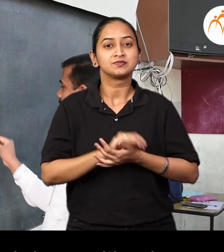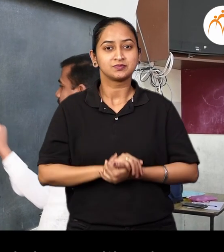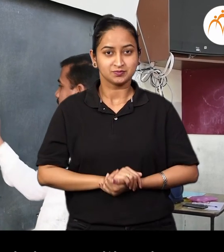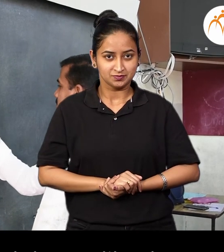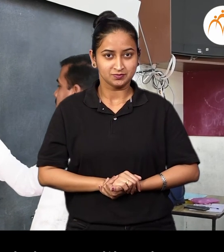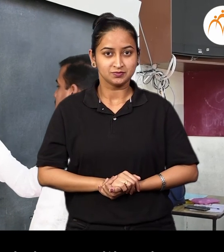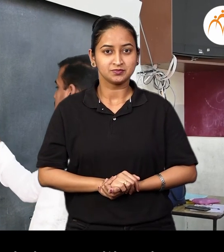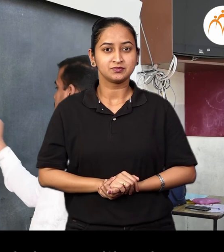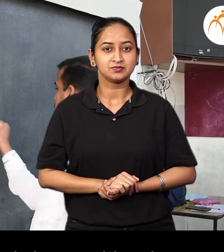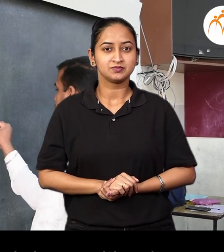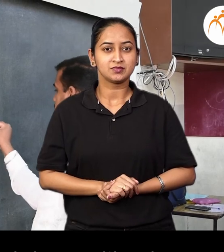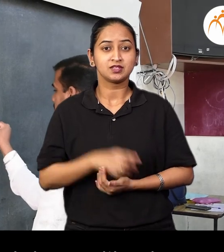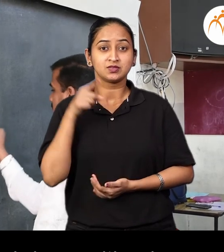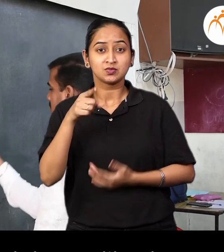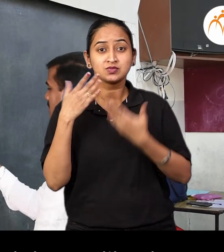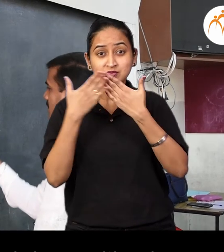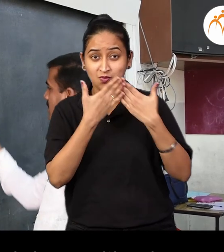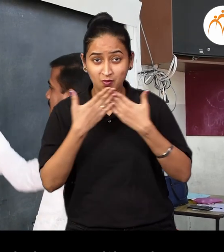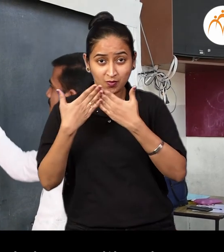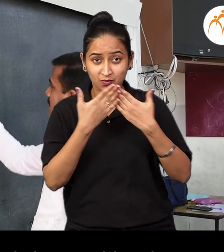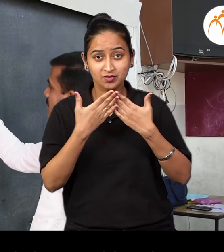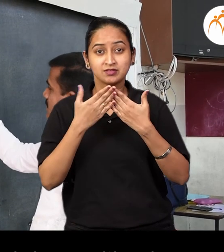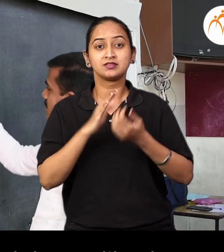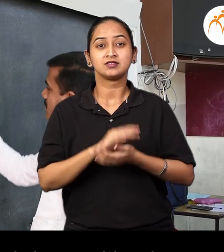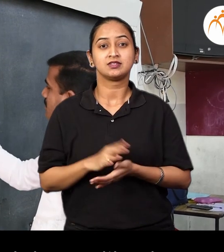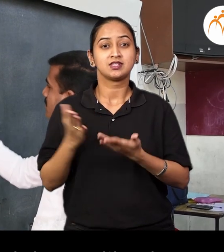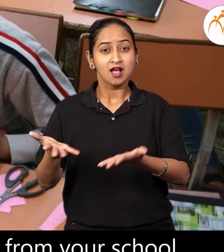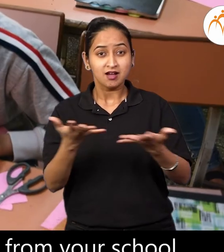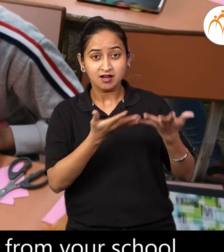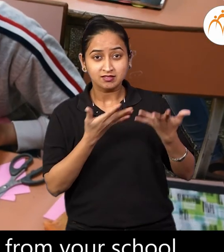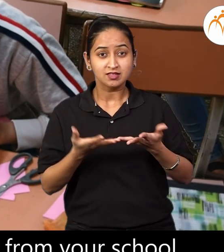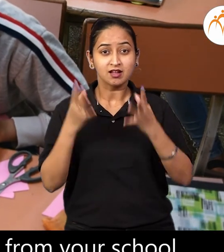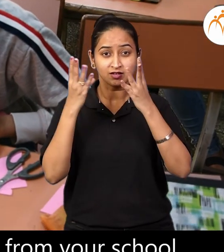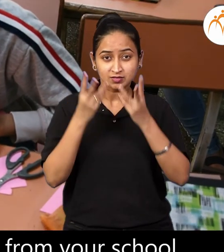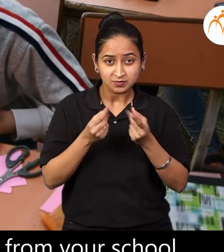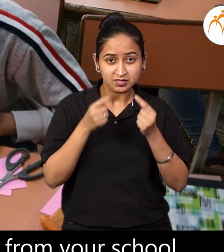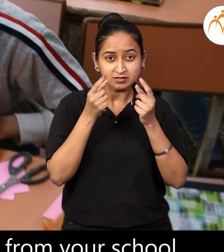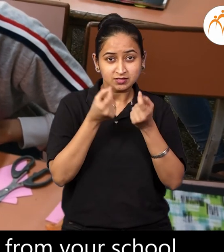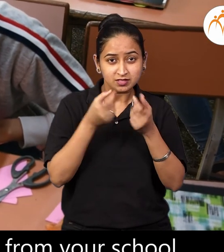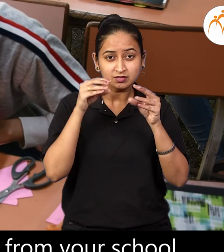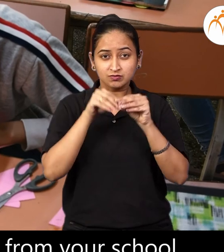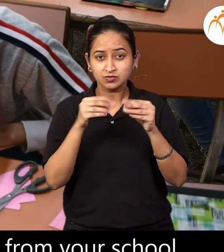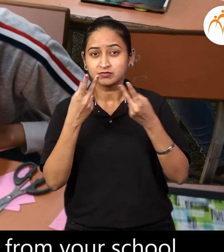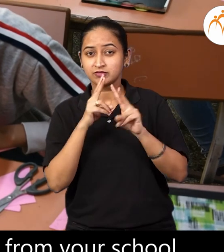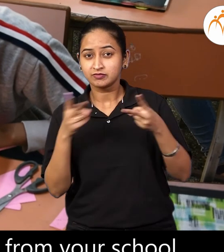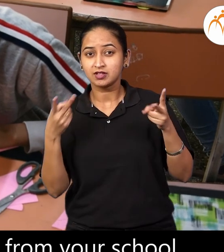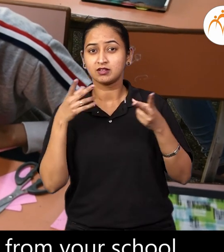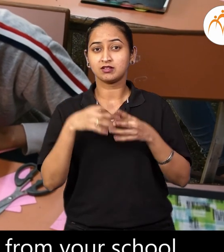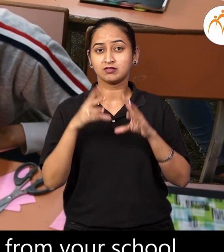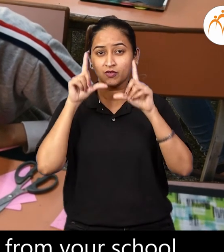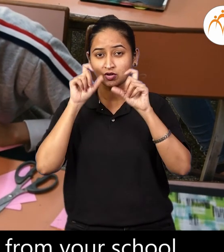in the school do you like the most? Make small objects